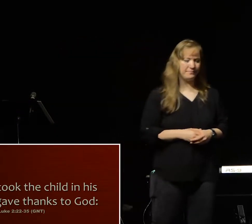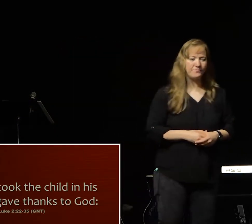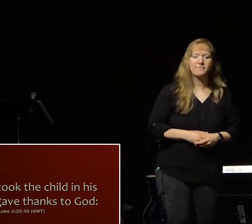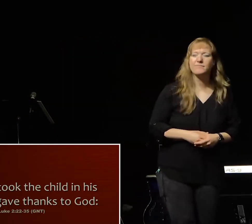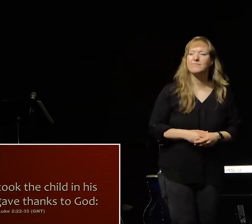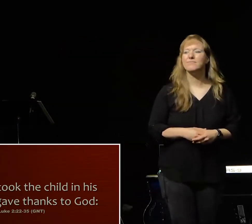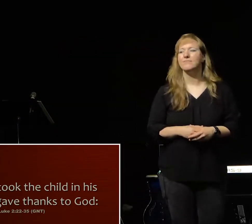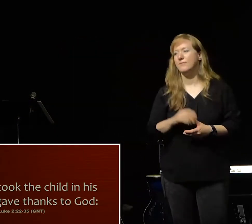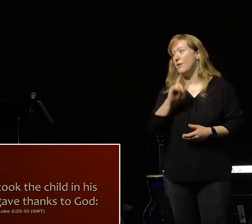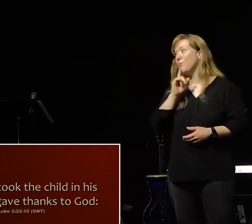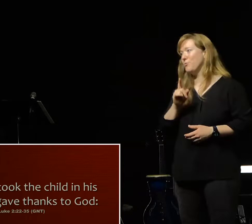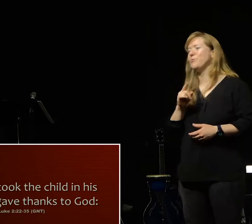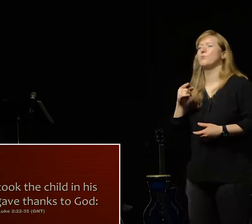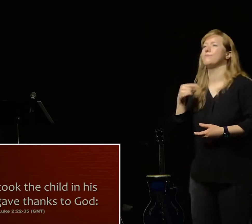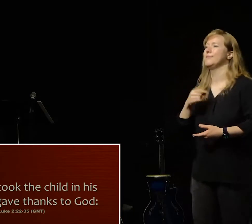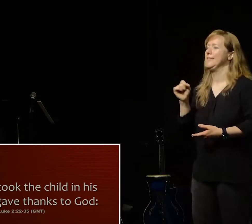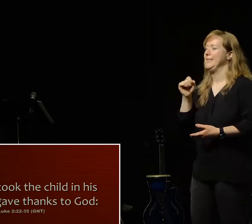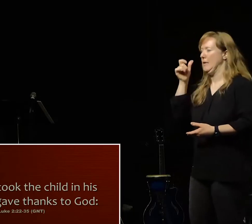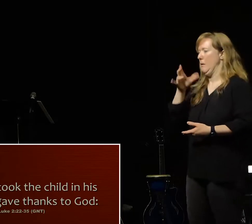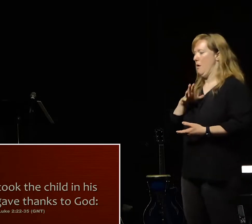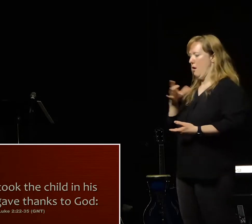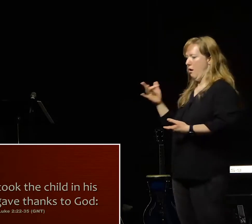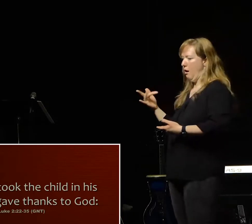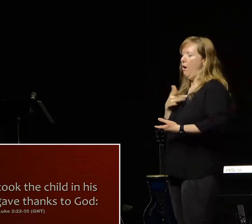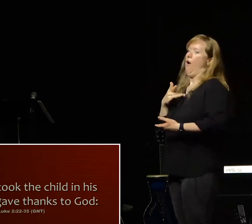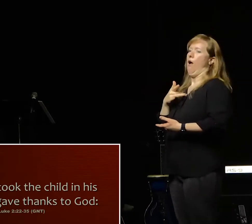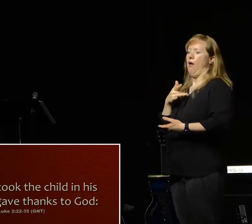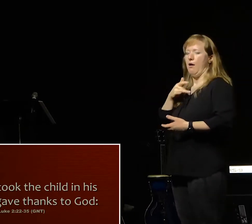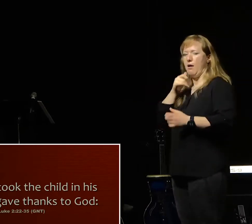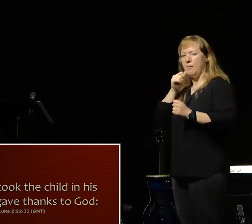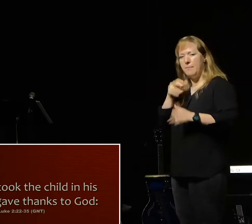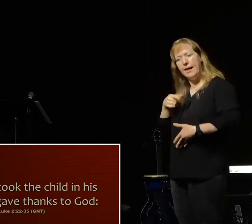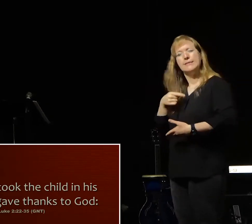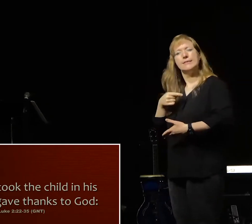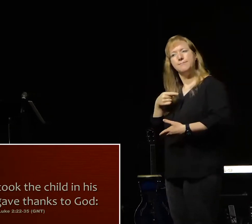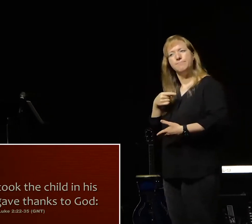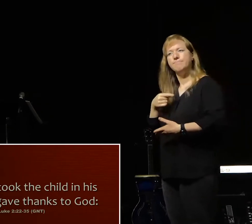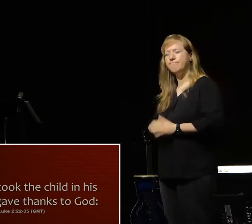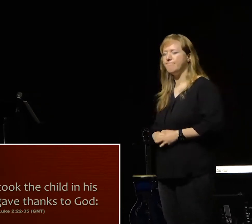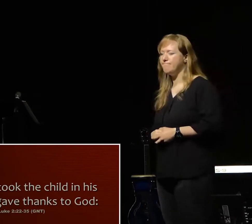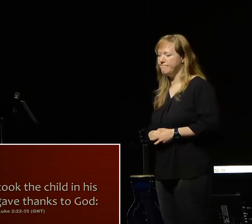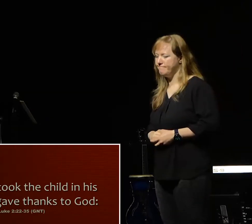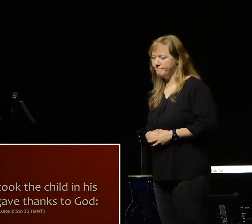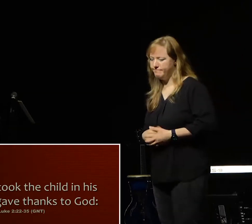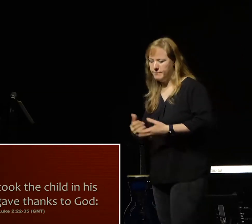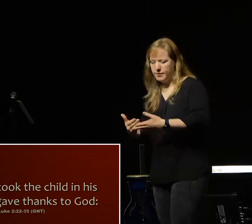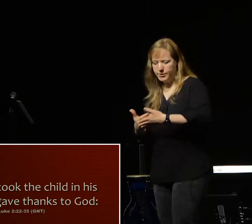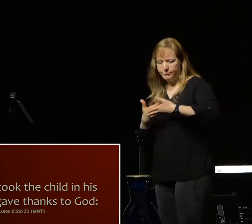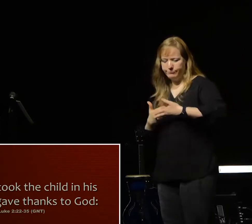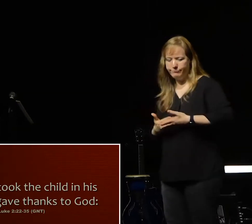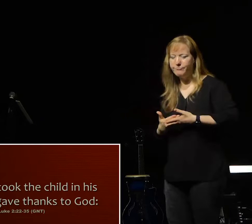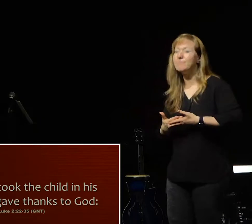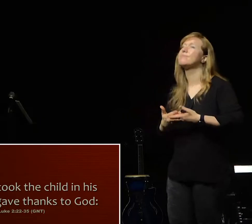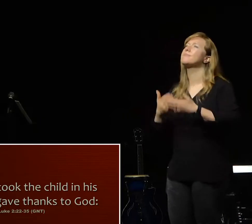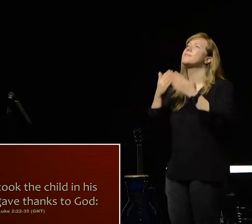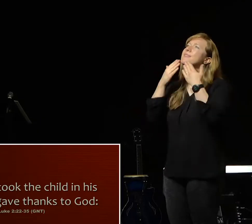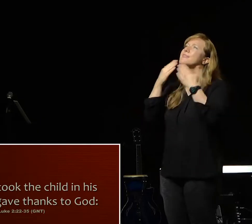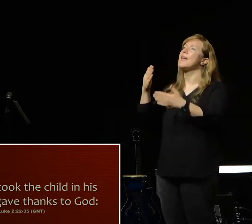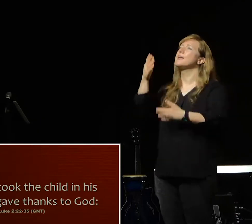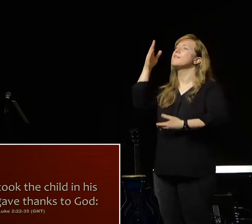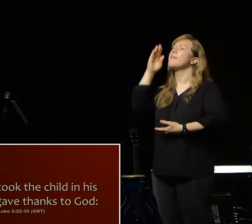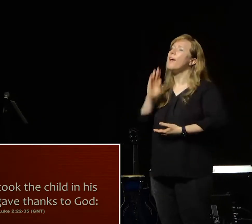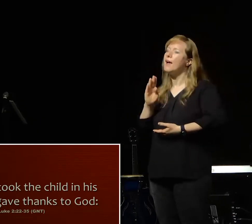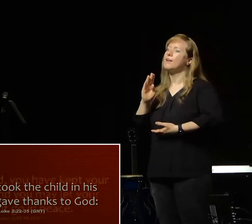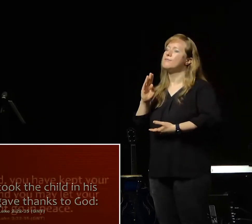it was a blessing for him, because he'd been looking for this child for so long. He took the child in his arms and gave thanks to